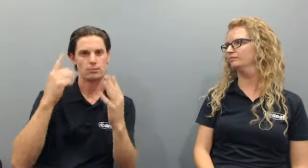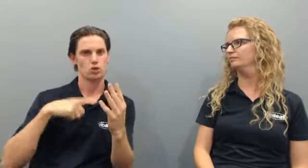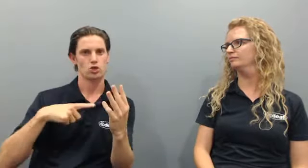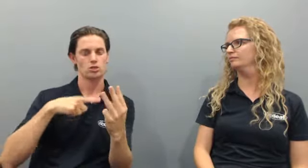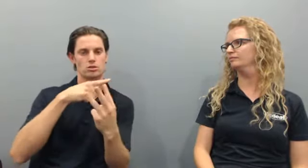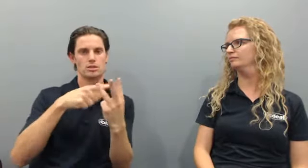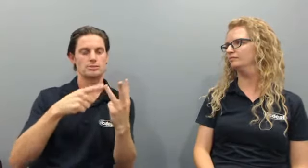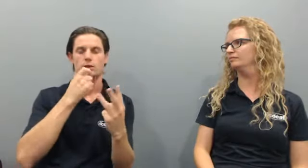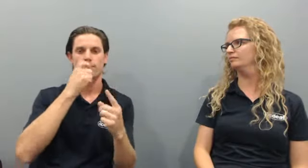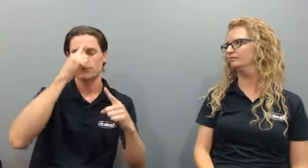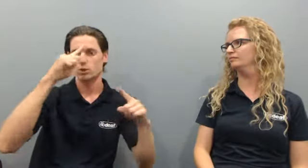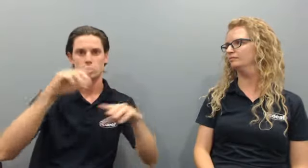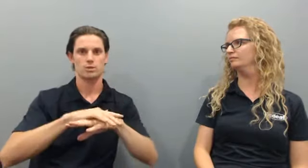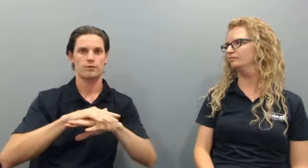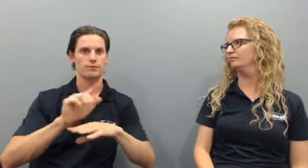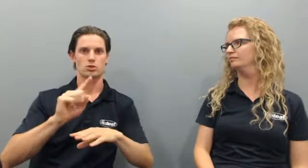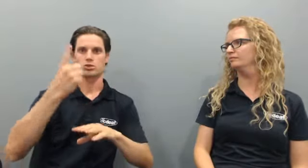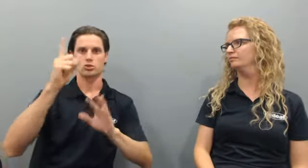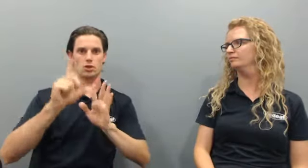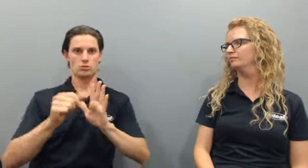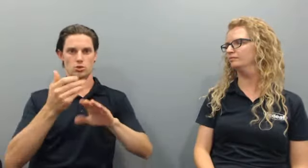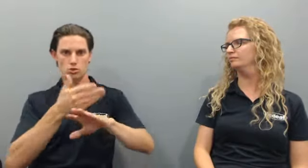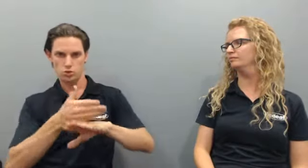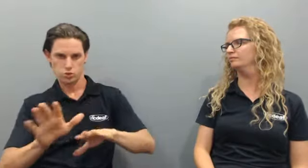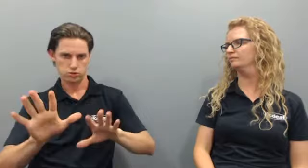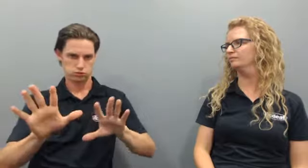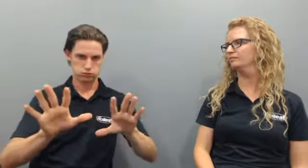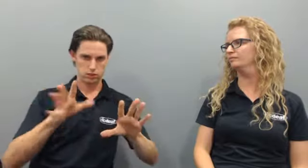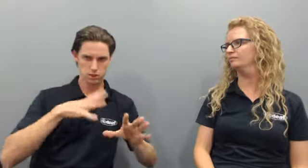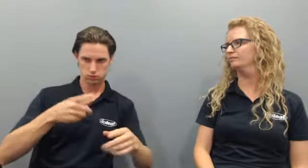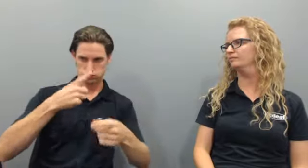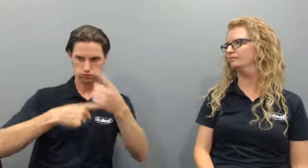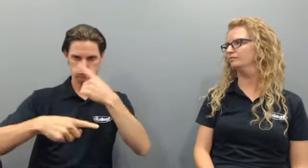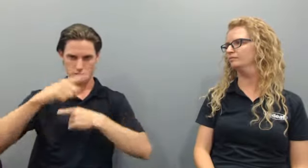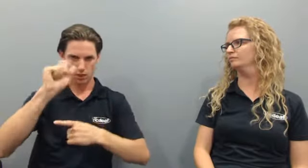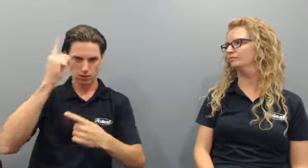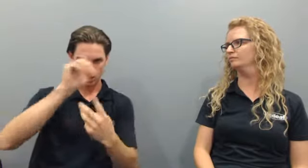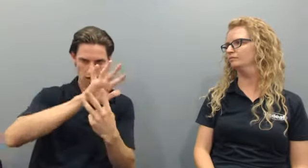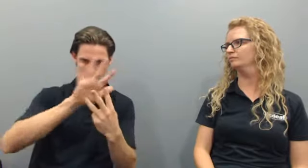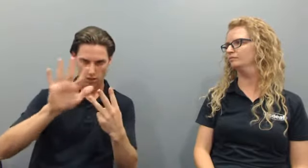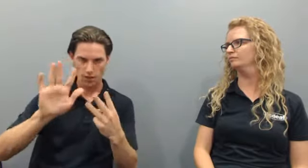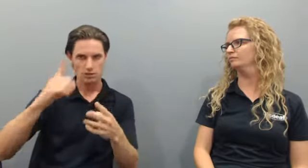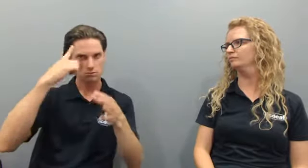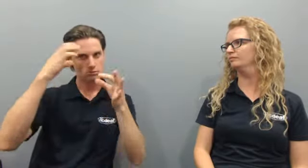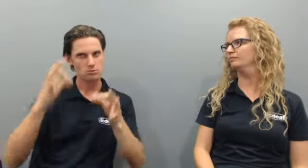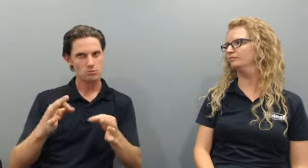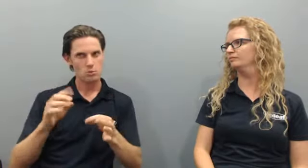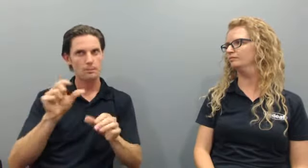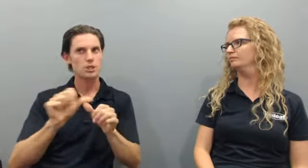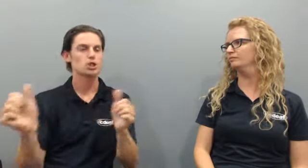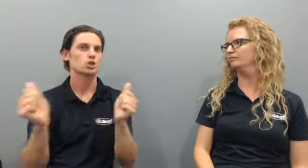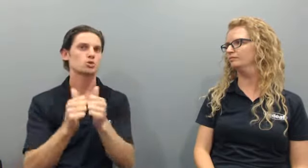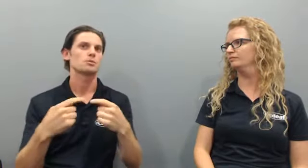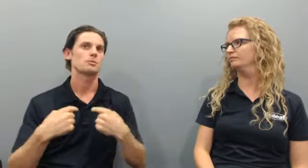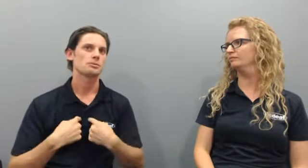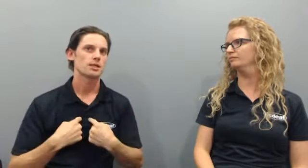really worthwhile considering, because it can be quite confusing the first time. It's all new information and you really need to understand every single